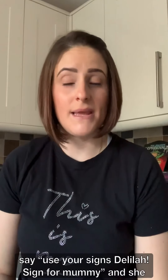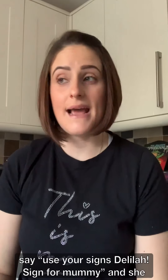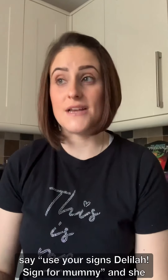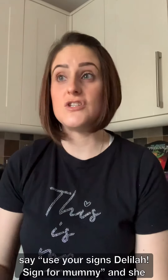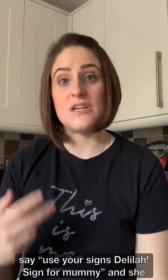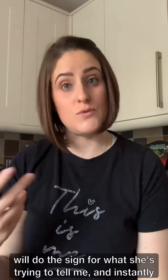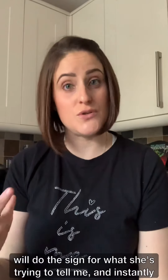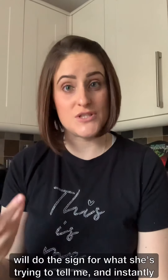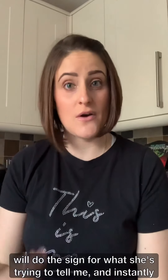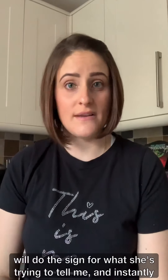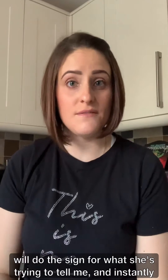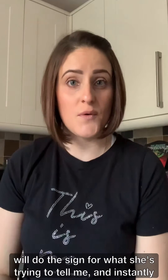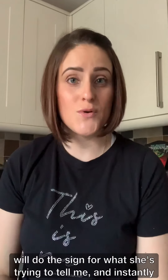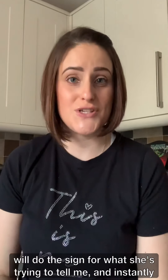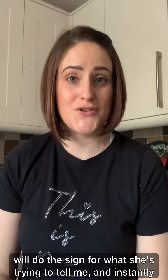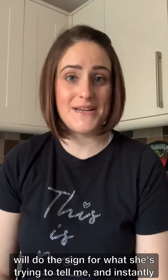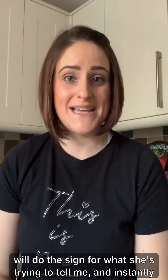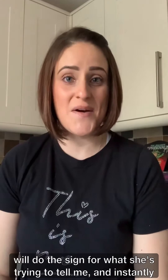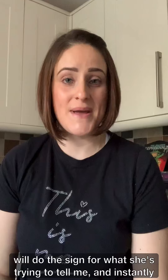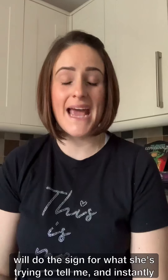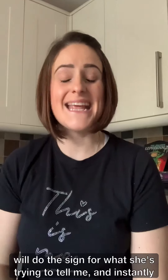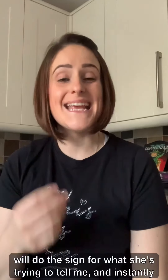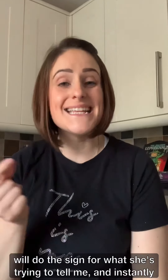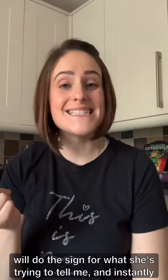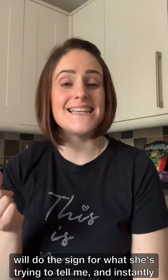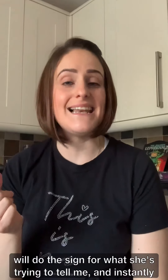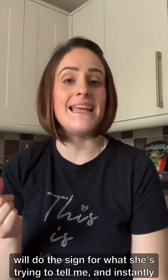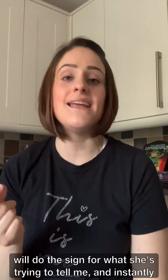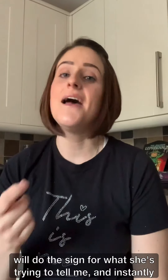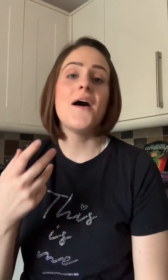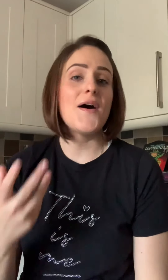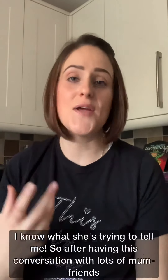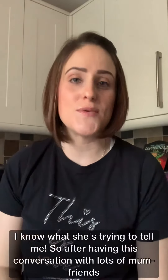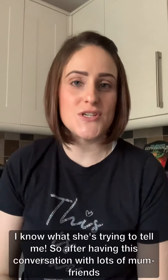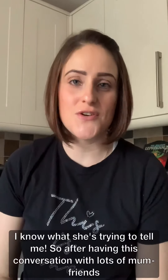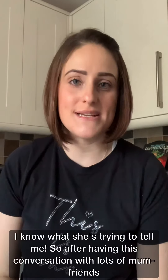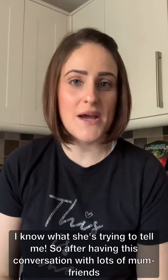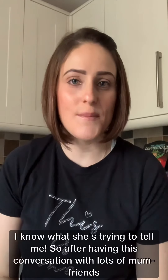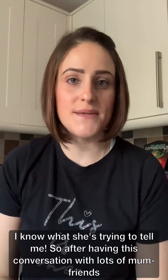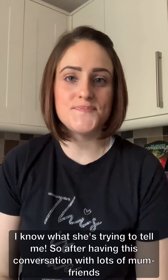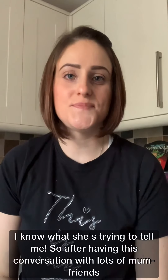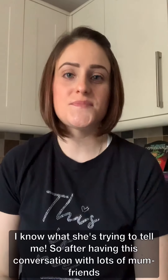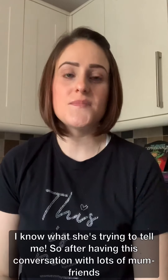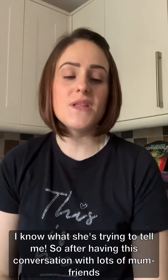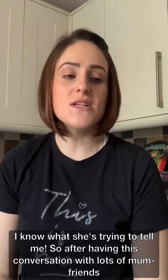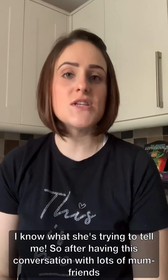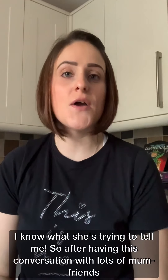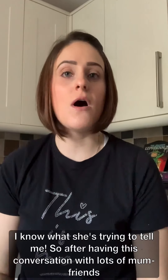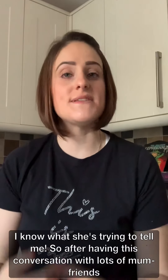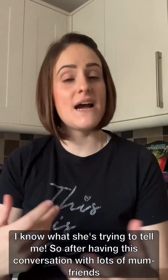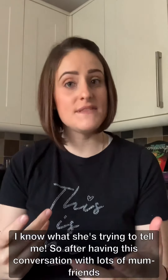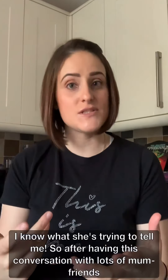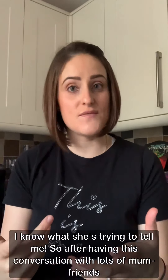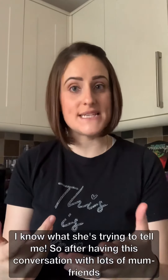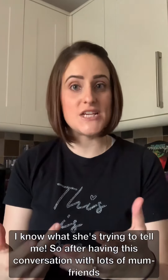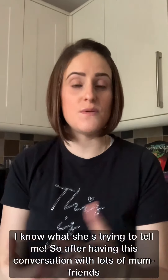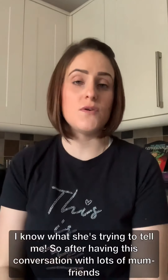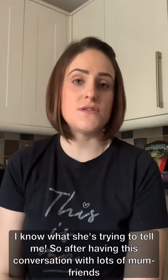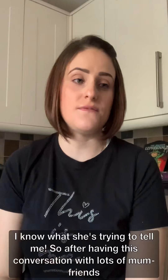and she will do the sign for what she's trying to tell me and instantly I know what she's trying to tell me so after having this conversation with lots of